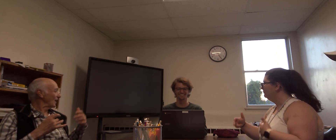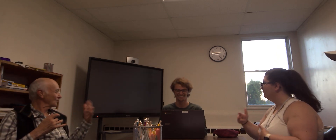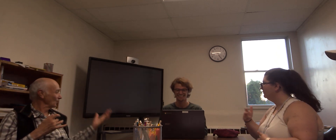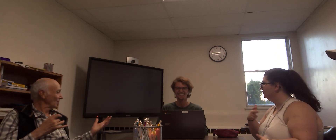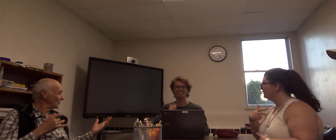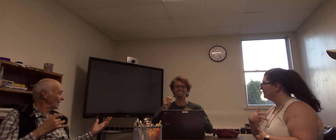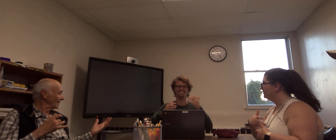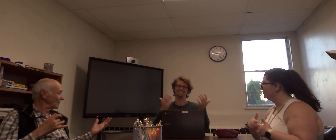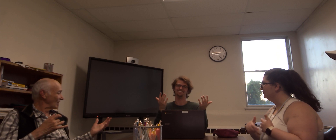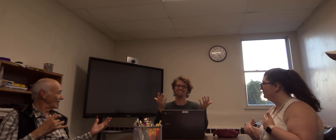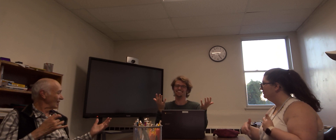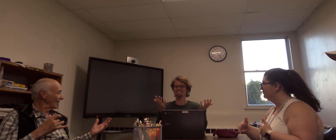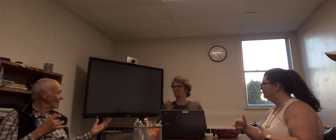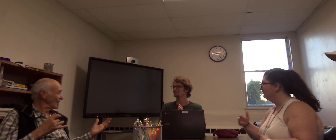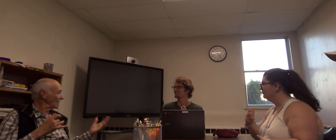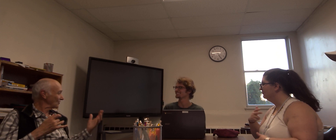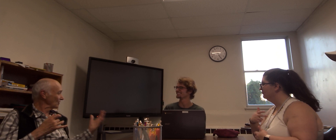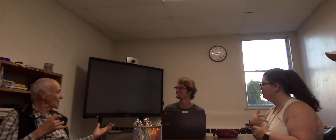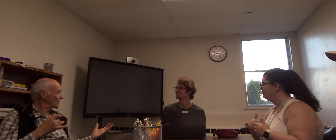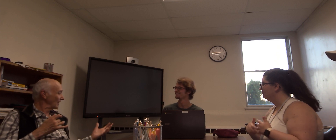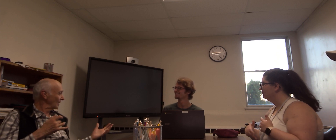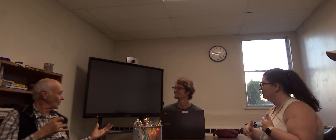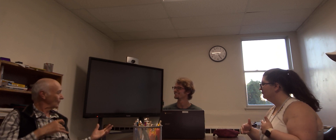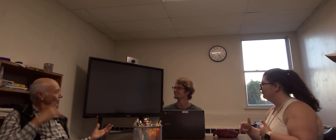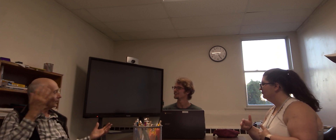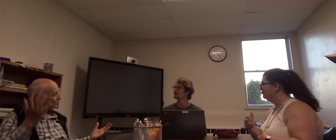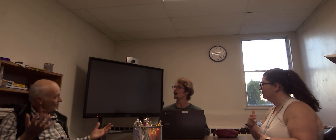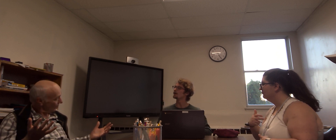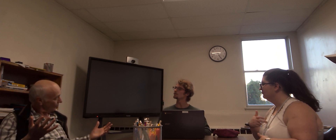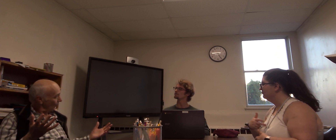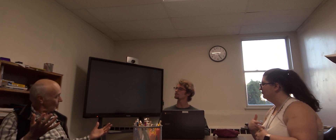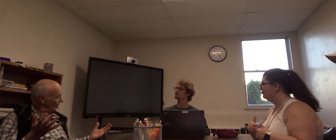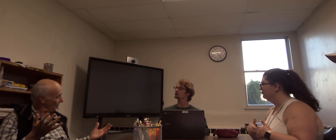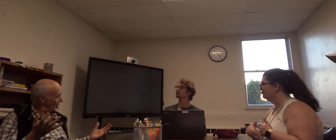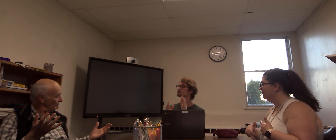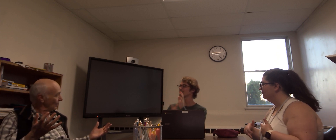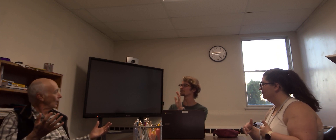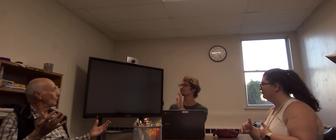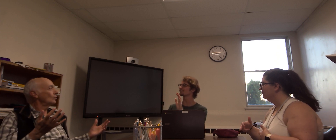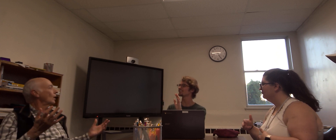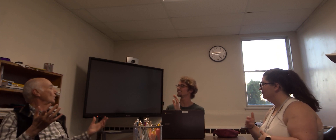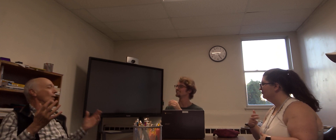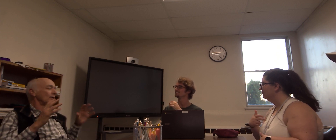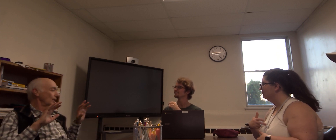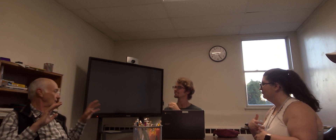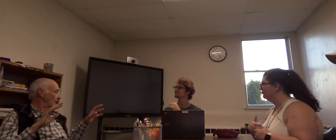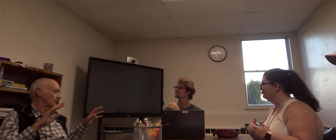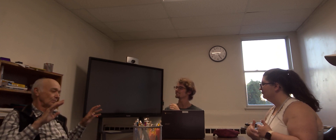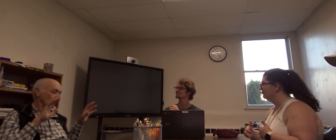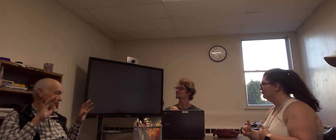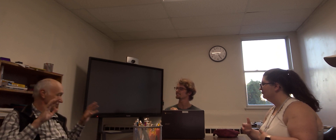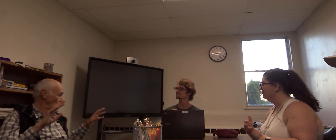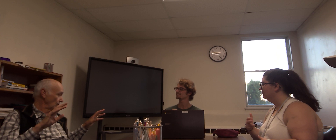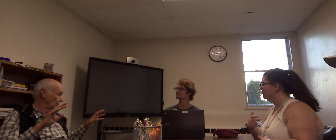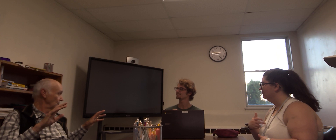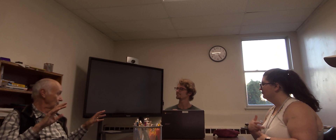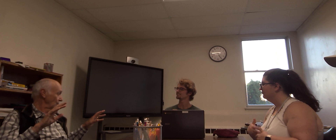actually Impressed. It's the sign language I'm power. actually left-handed, but I'm trying to sign with my right. No, sign with your left hand. No, because believe me, it's more confusing. I tried